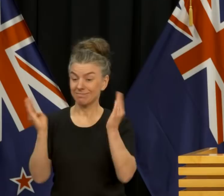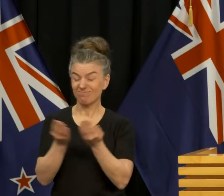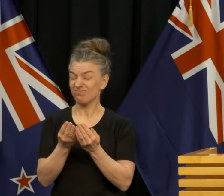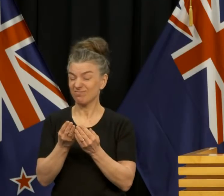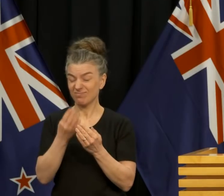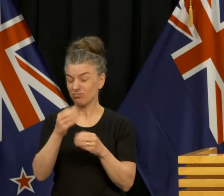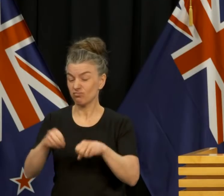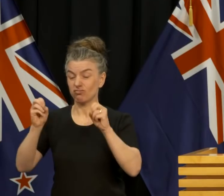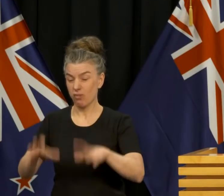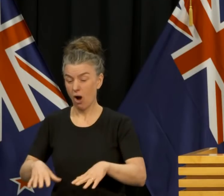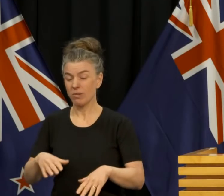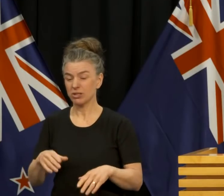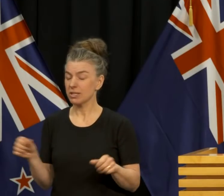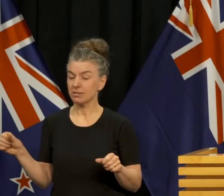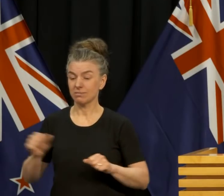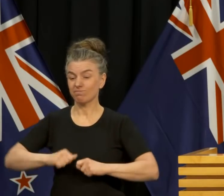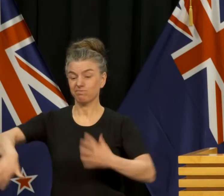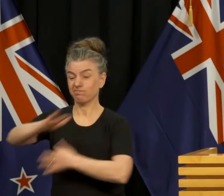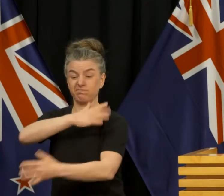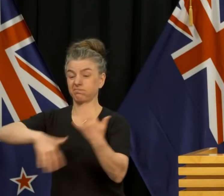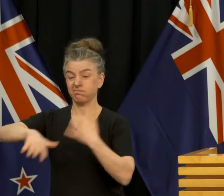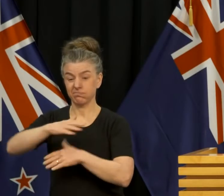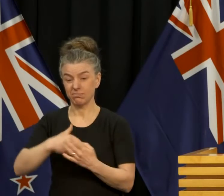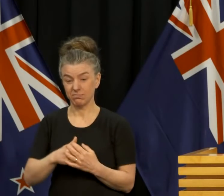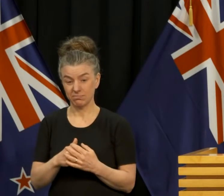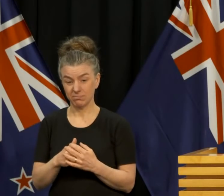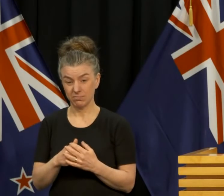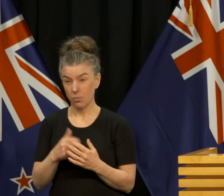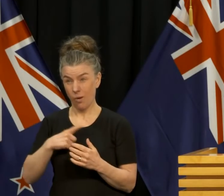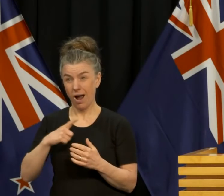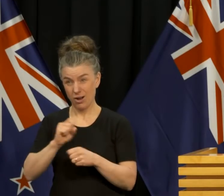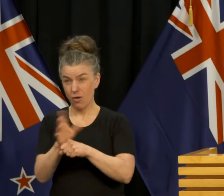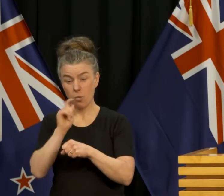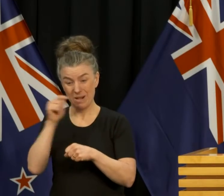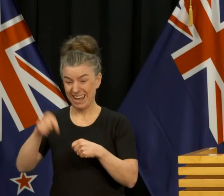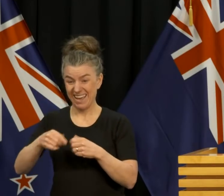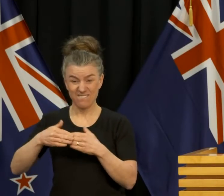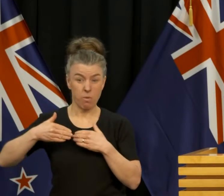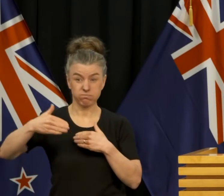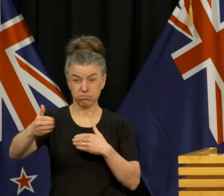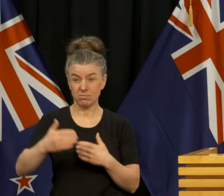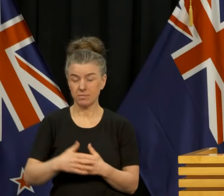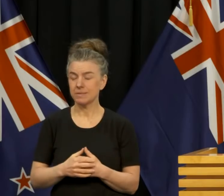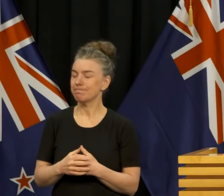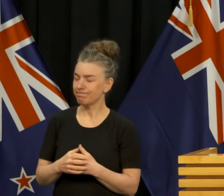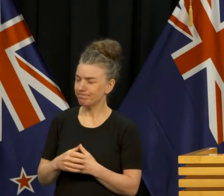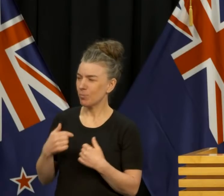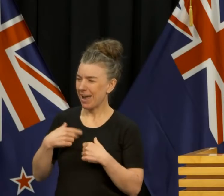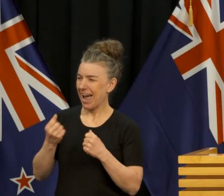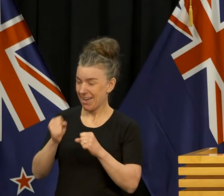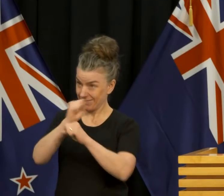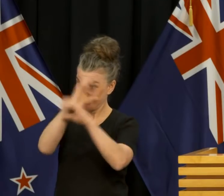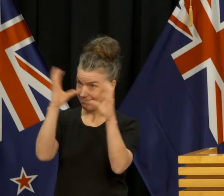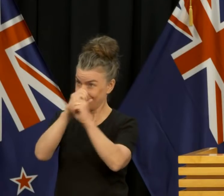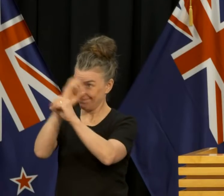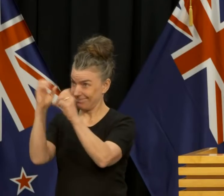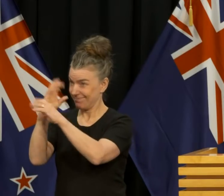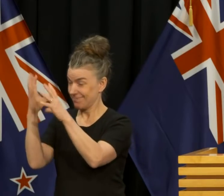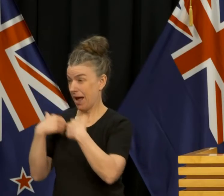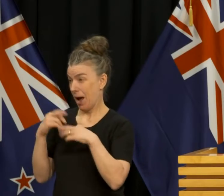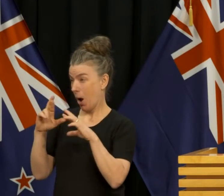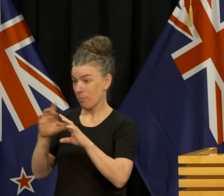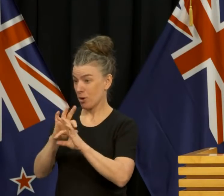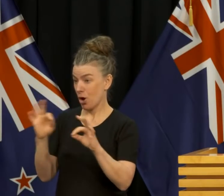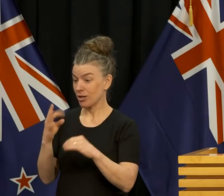for years? Look, again, we're working our way through a whole variety of different scenarios. I certainly hope we don't reach that